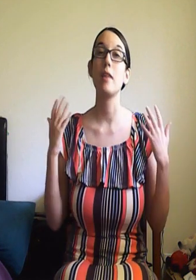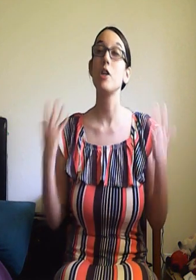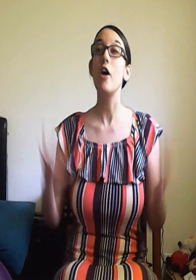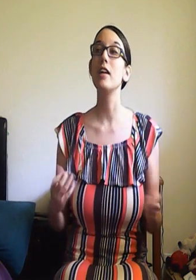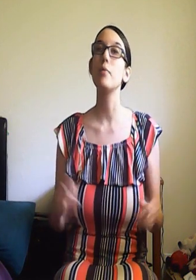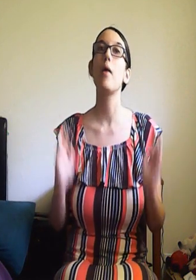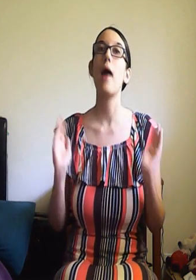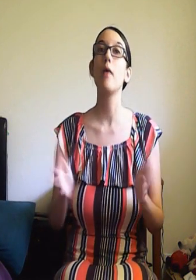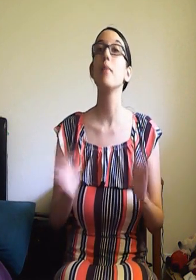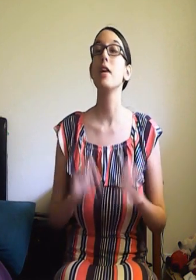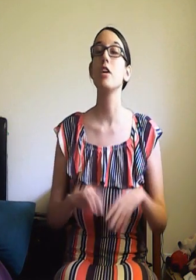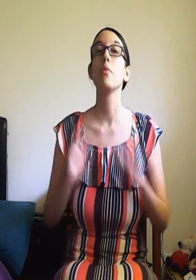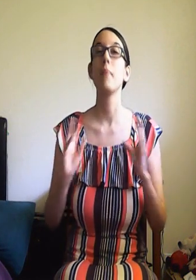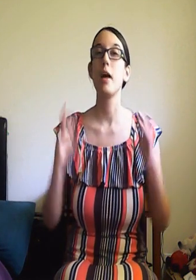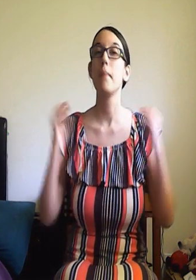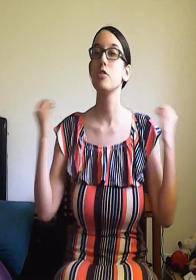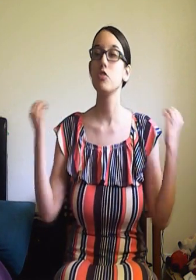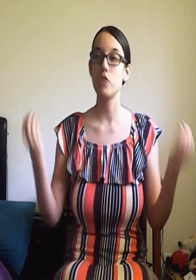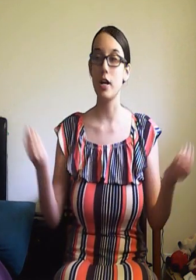talking about how to make your makeup stretch.